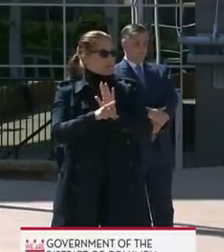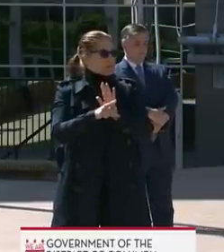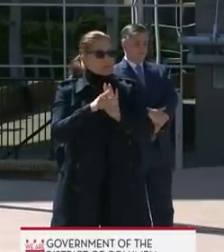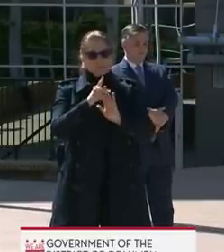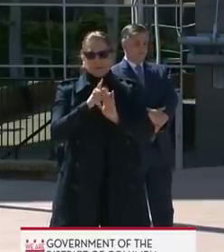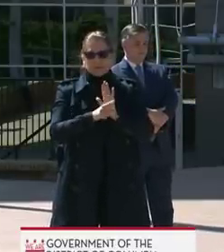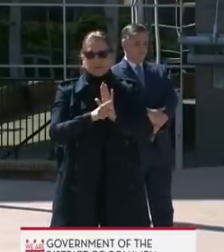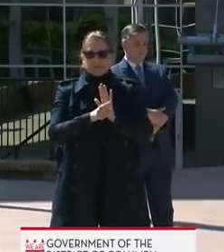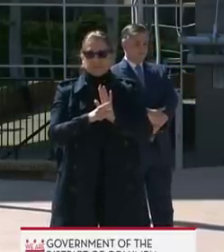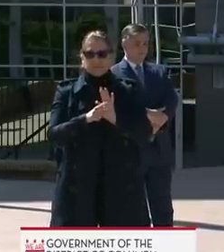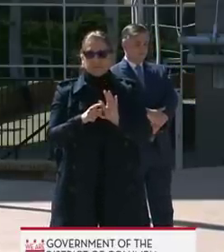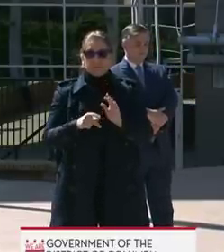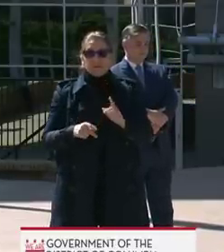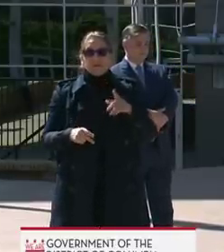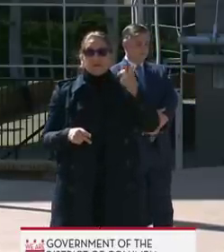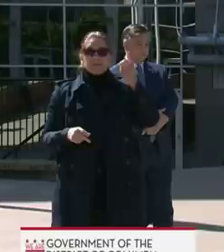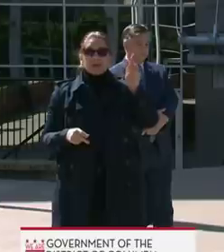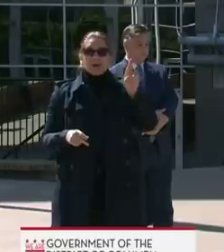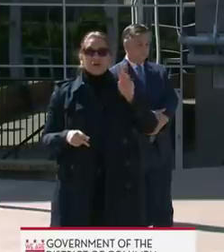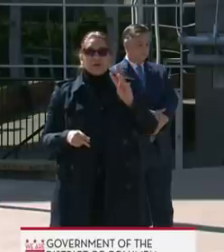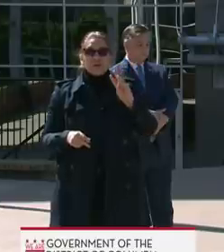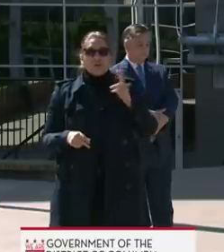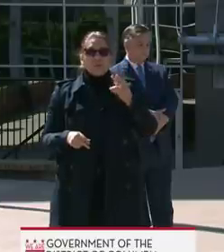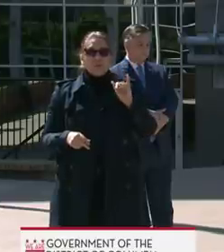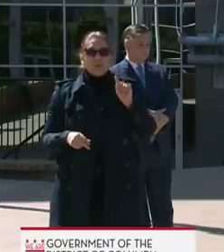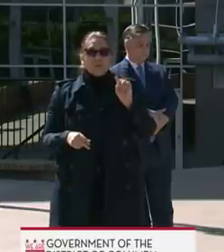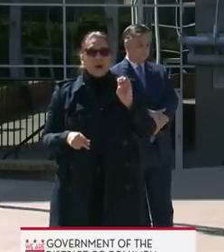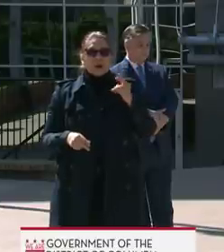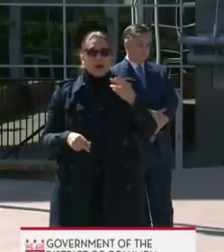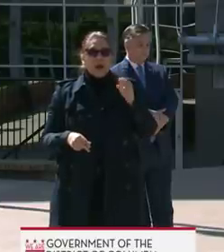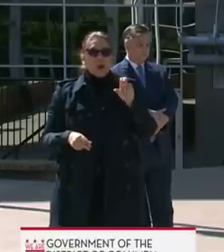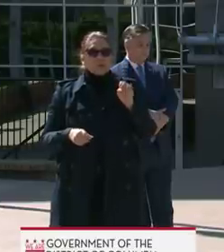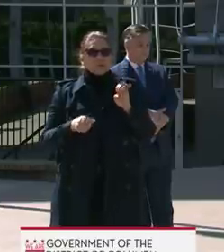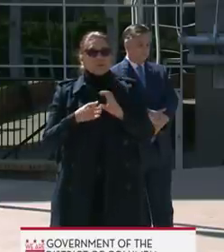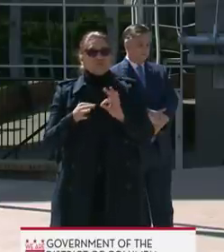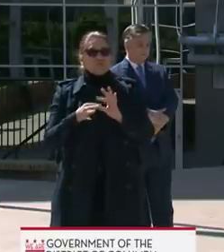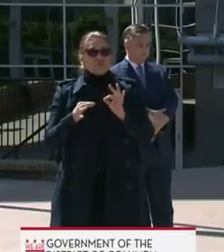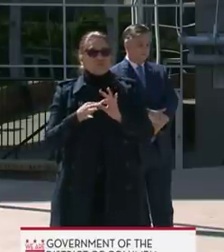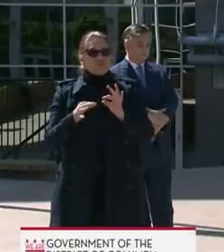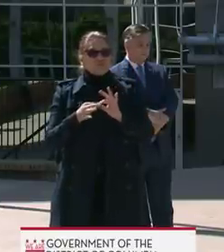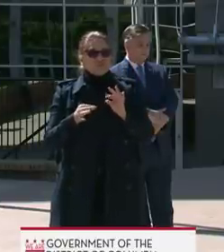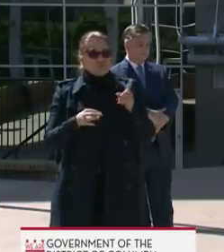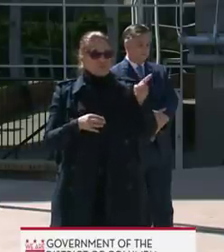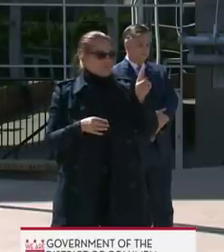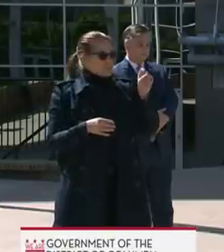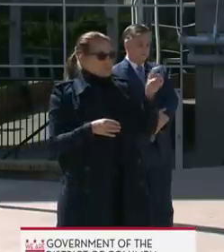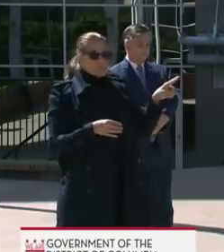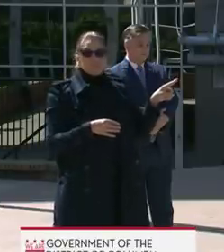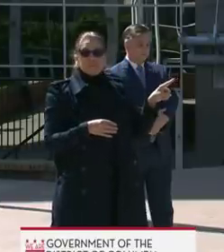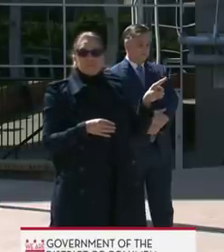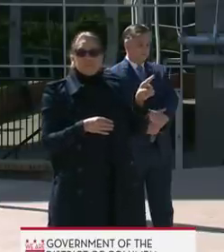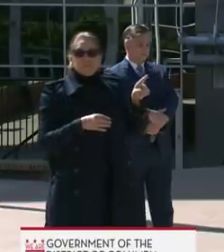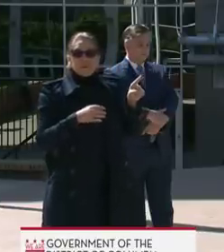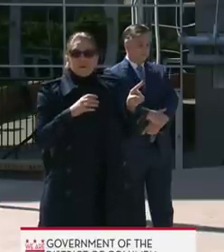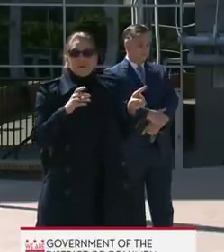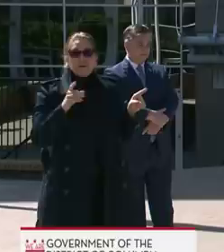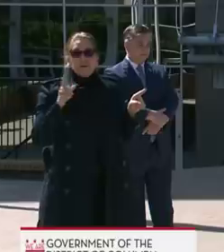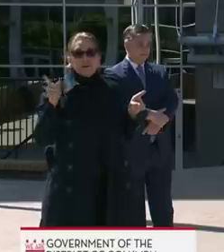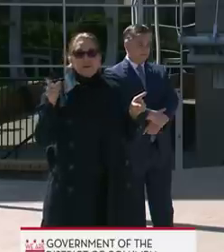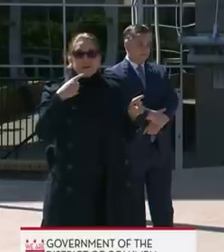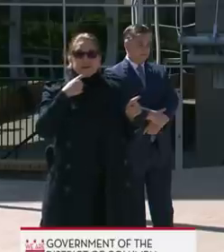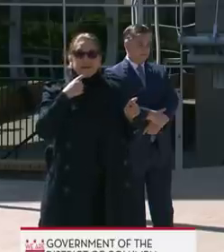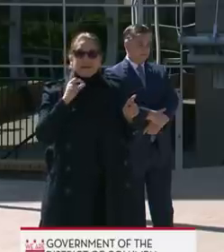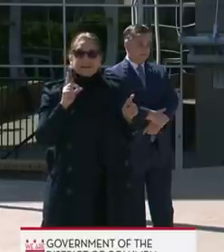hear exactly the comment. Well, she had said that she had listed specifically Washington, D.C. as an area of concern in the